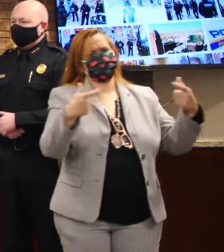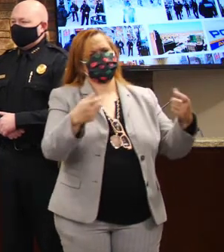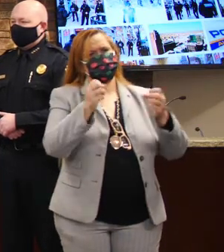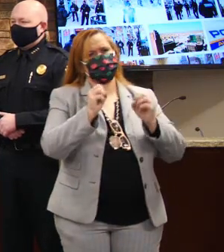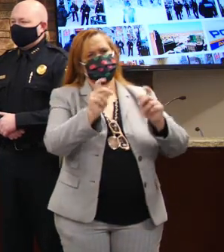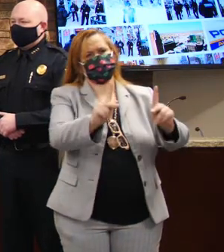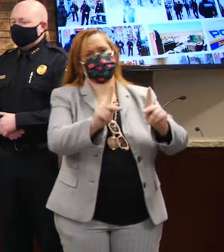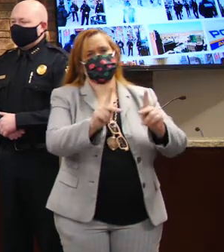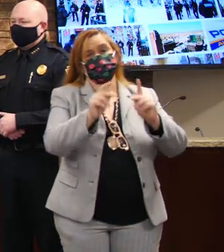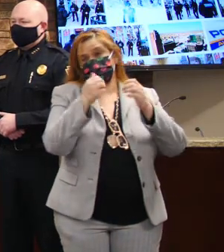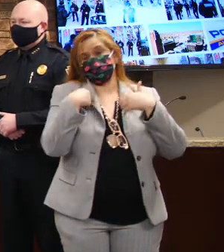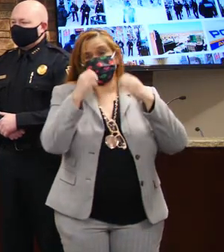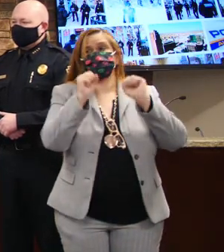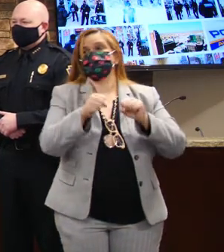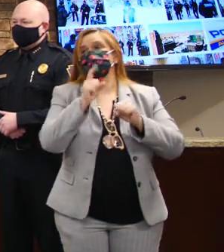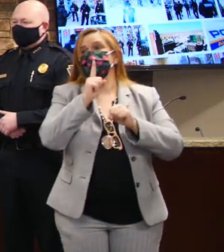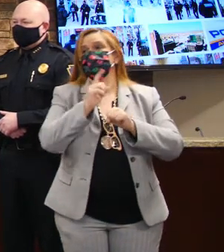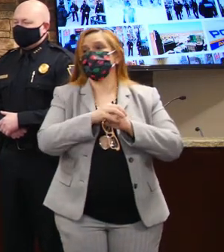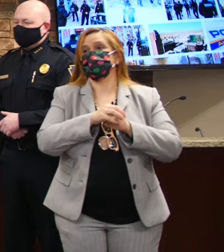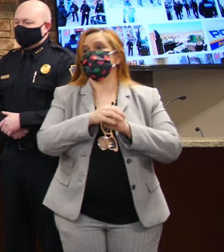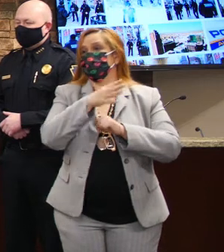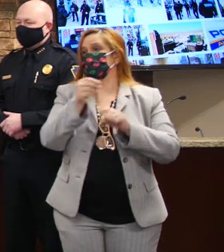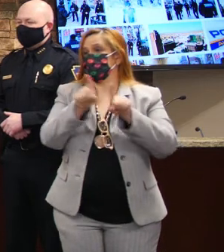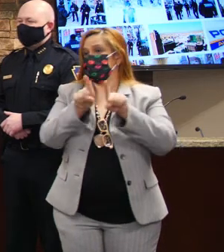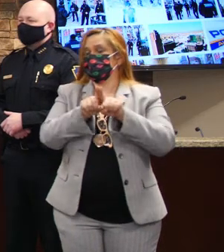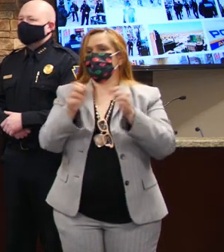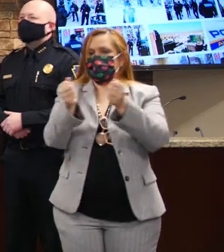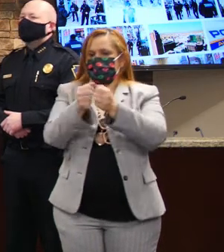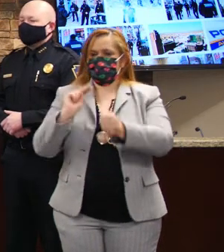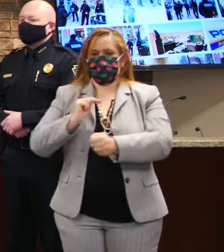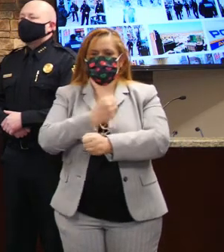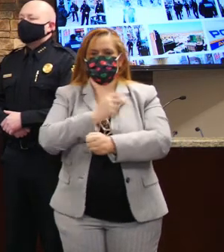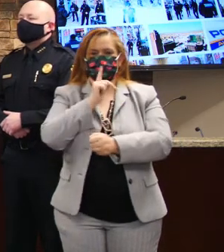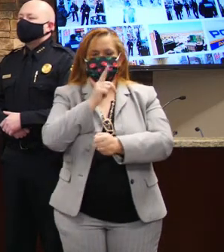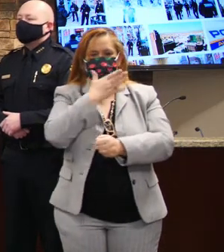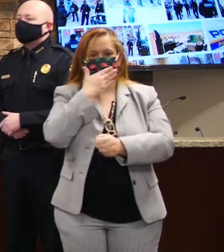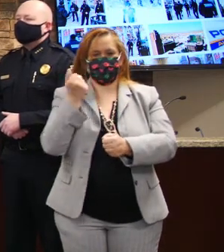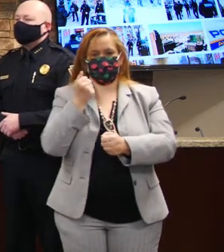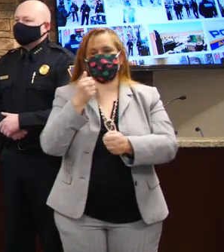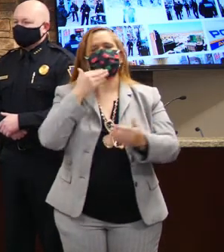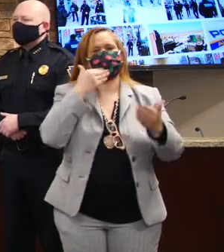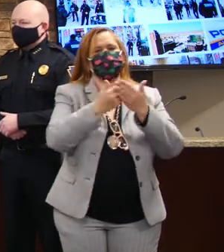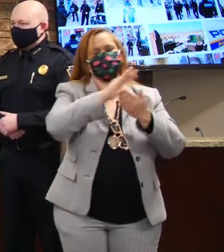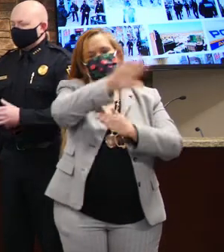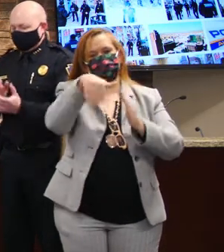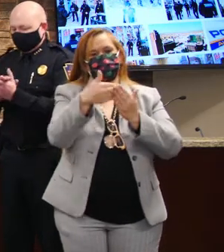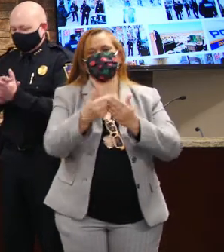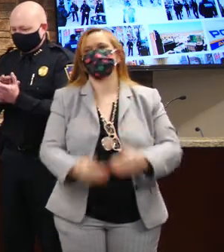que la comunidad emprenda este viaje con nosotros para estar mejor informada. Gracias a todos.